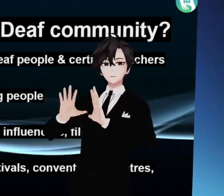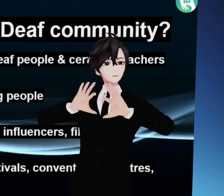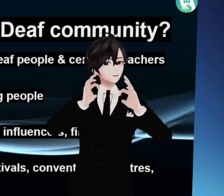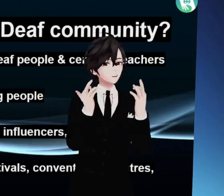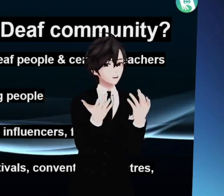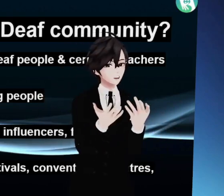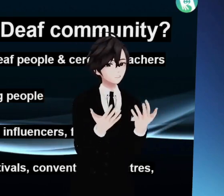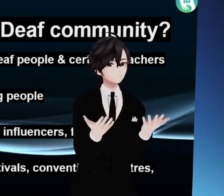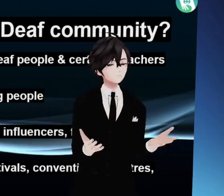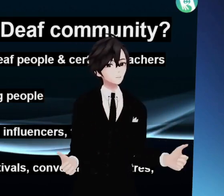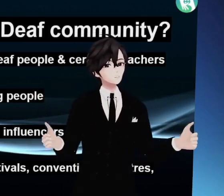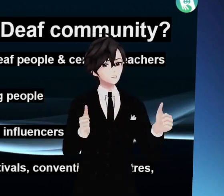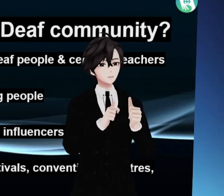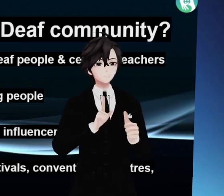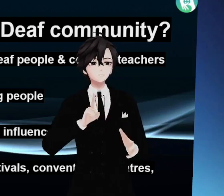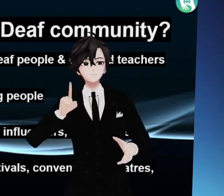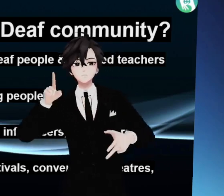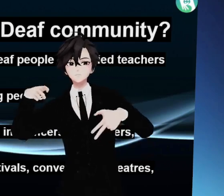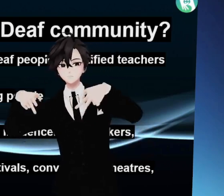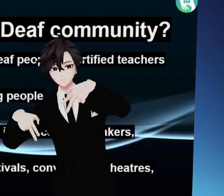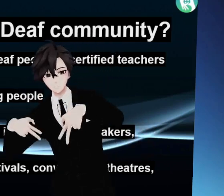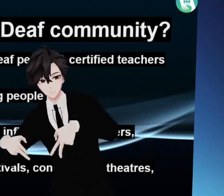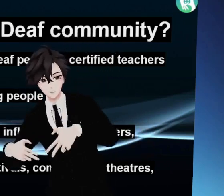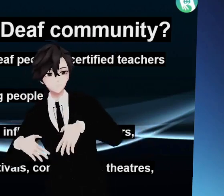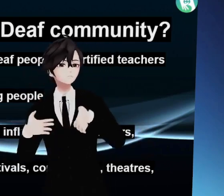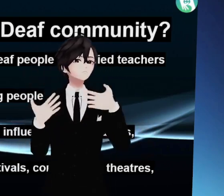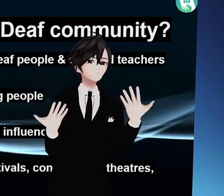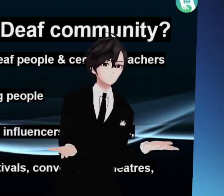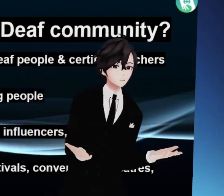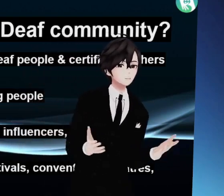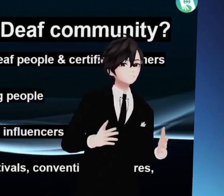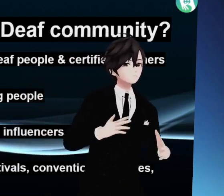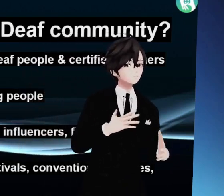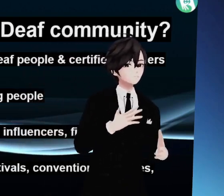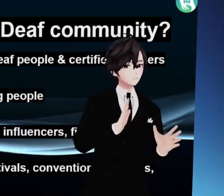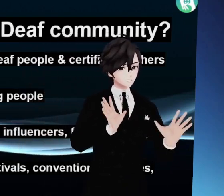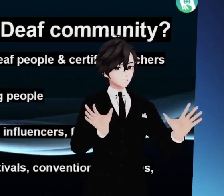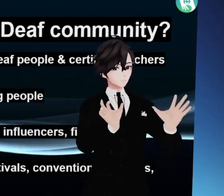online classes with deaf people and certified teachers.